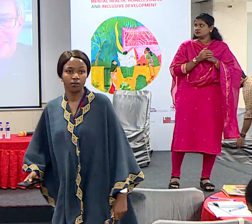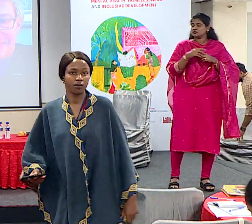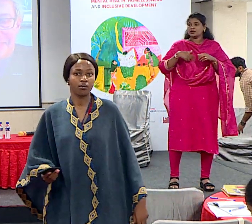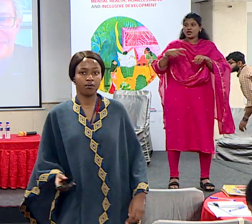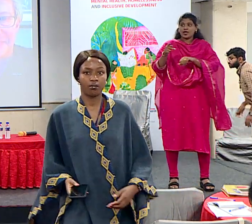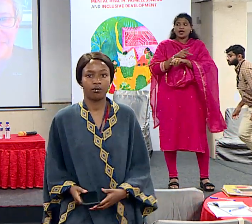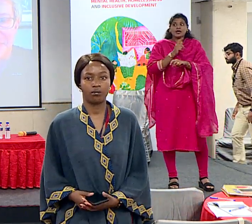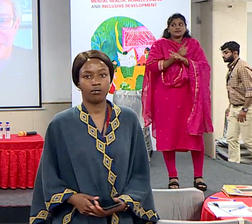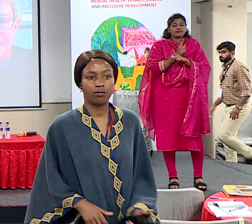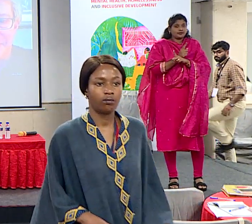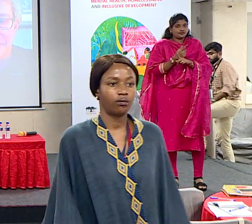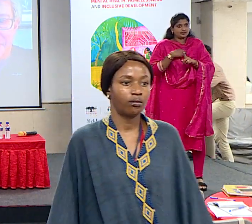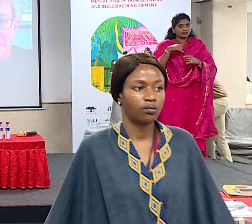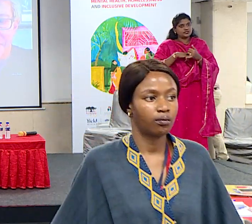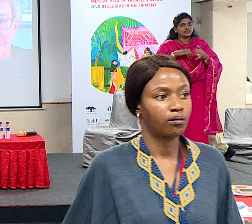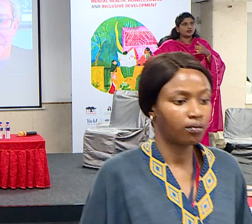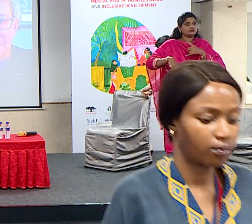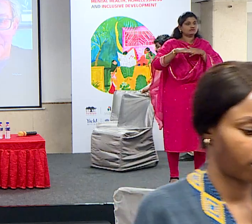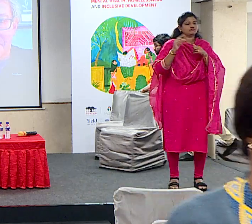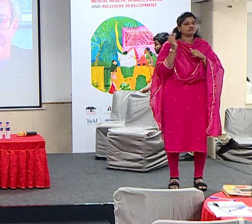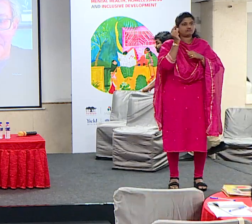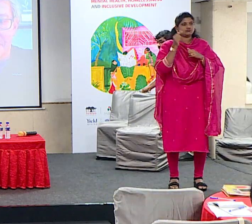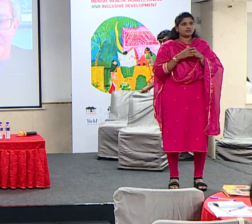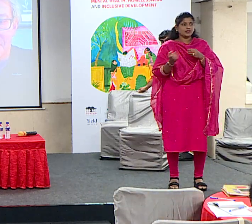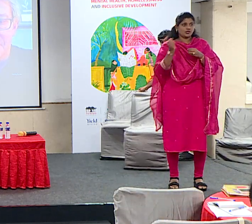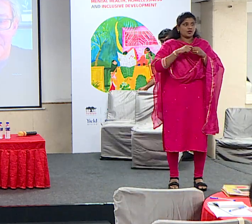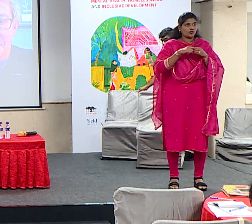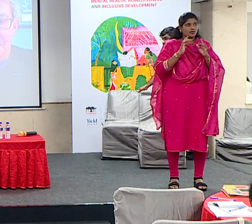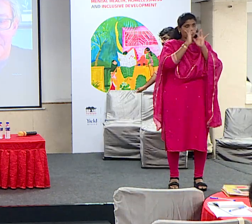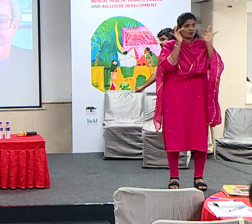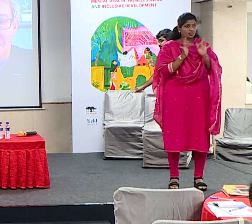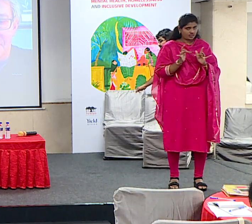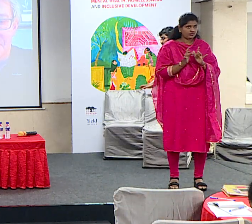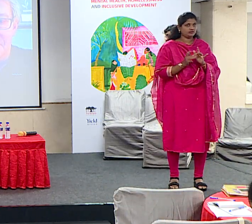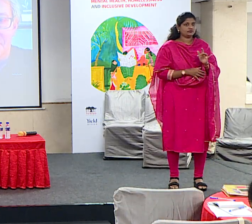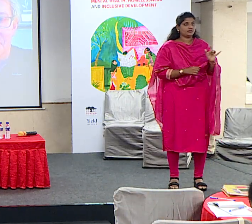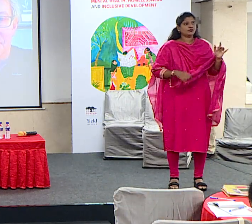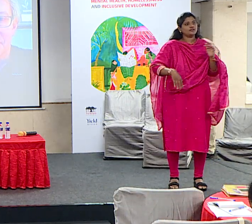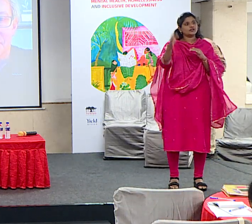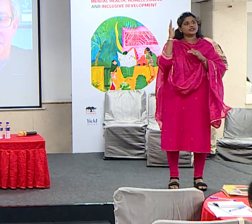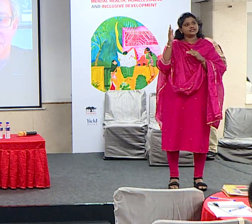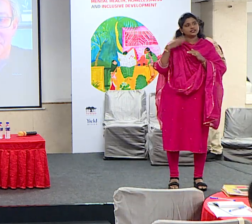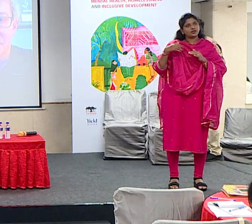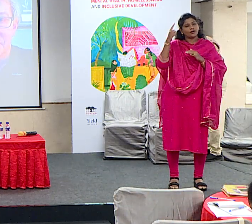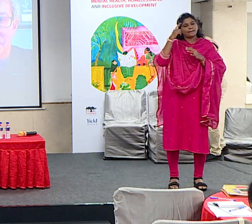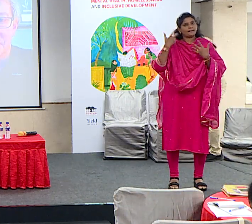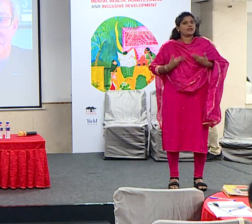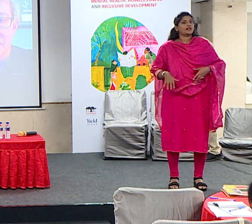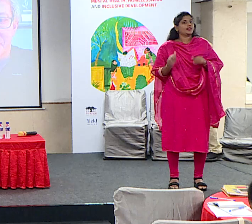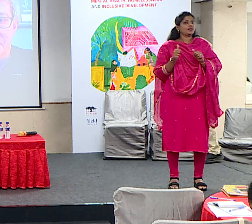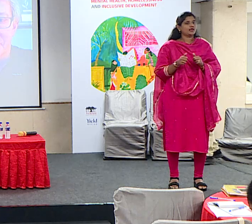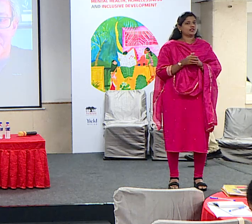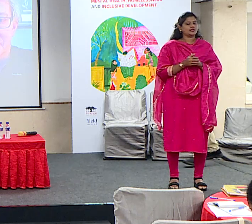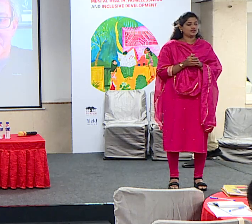professors emeriti at the Southampton University, joining us online for a session on Mindlines and mental health. Dr. Gabby and